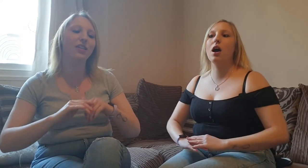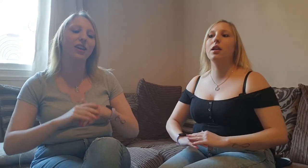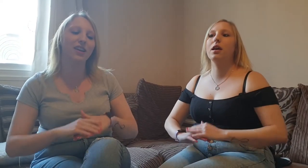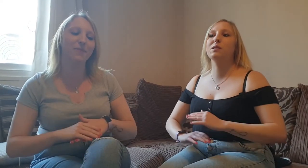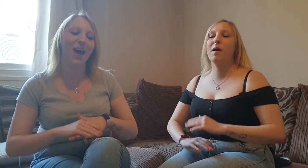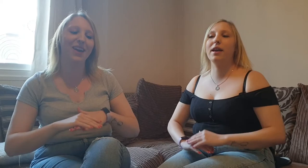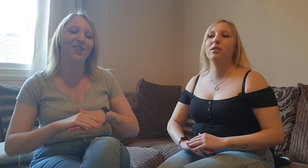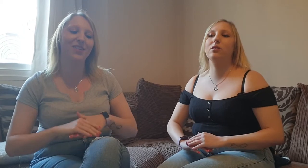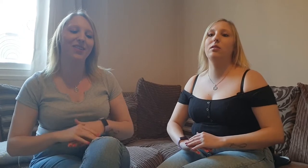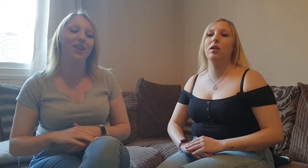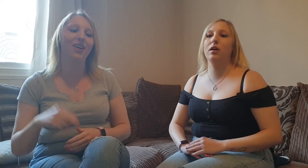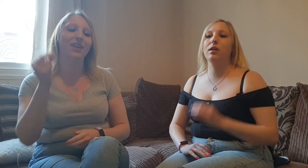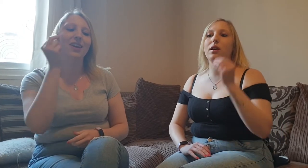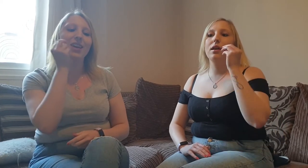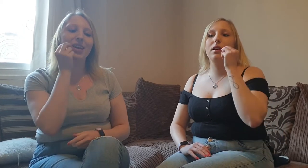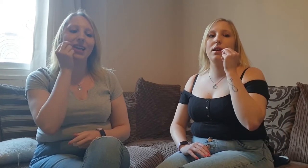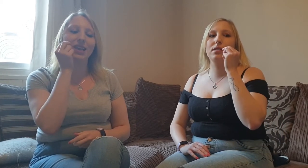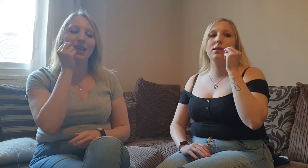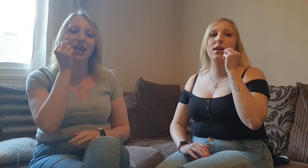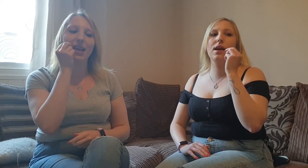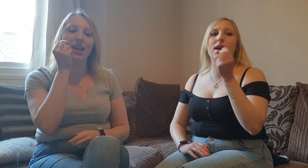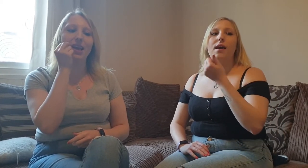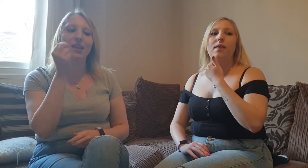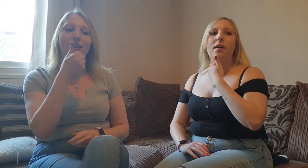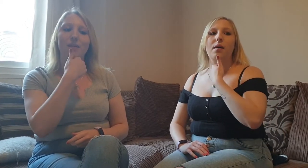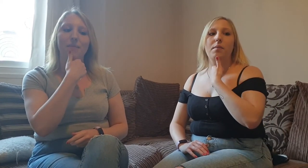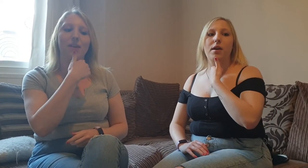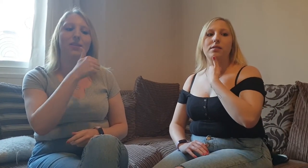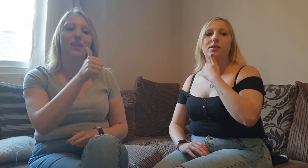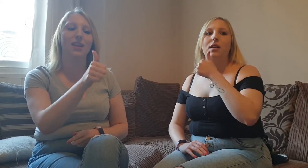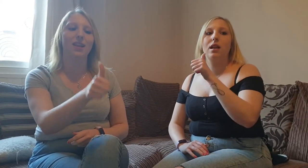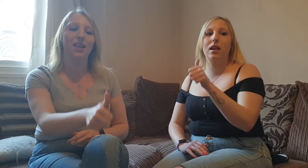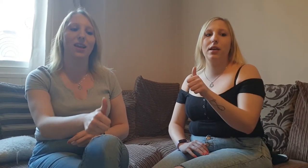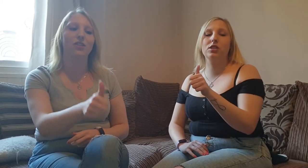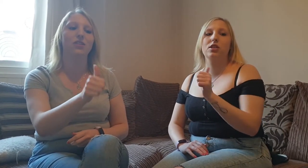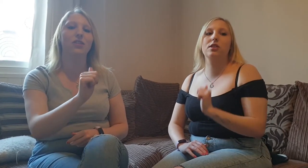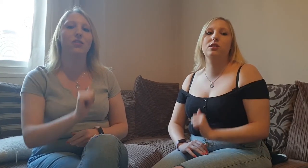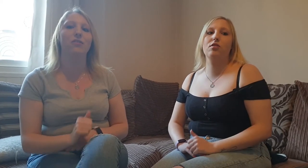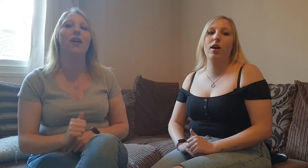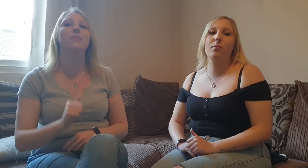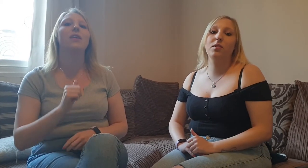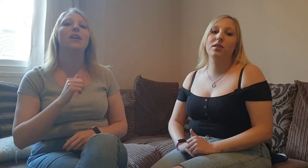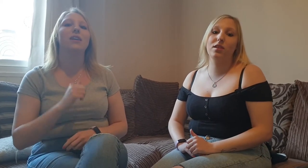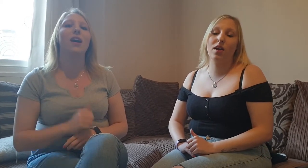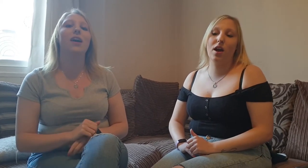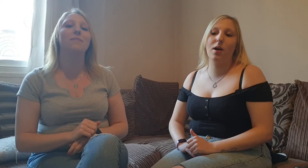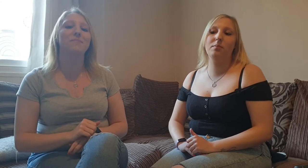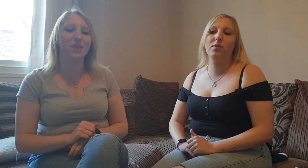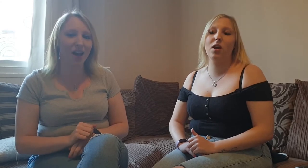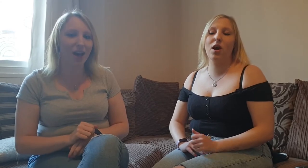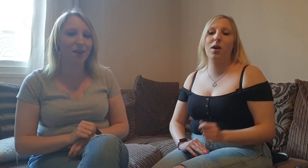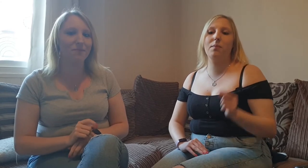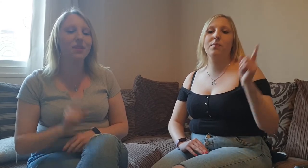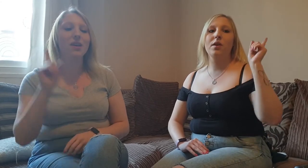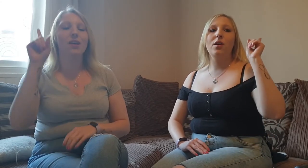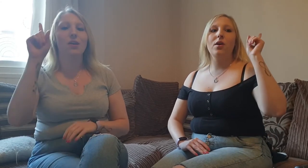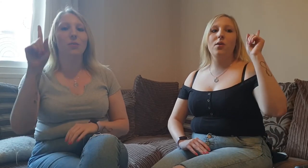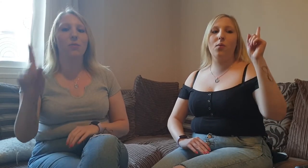a speckled log, eating the most delicious grubs. Yum, yum.